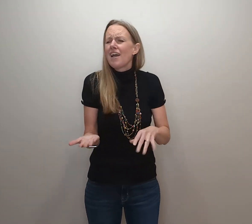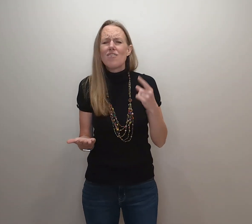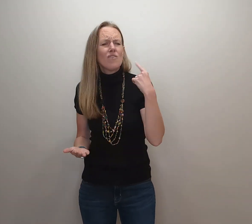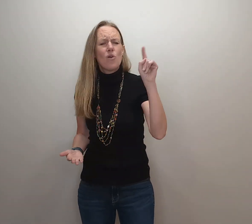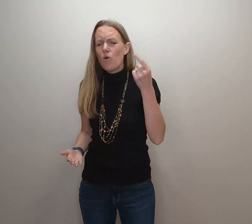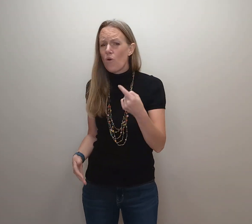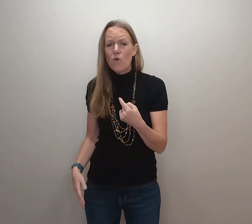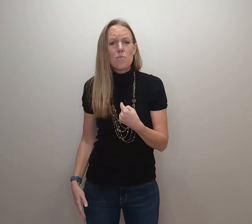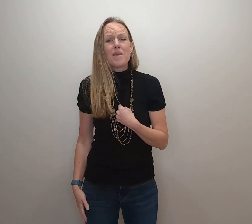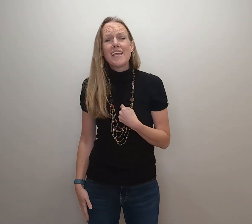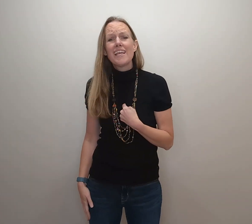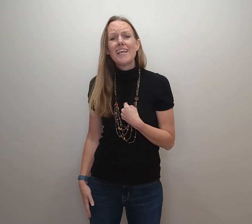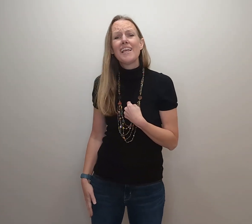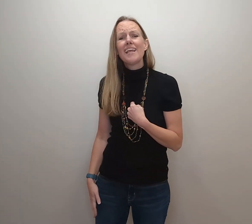died for me,